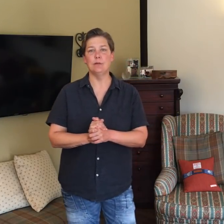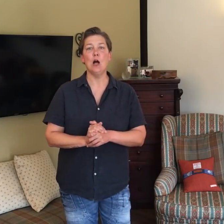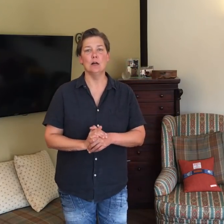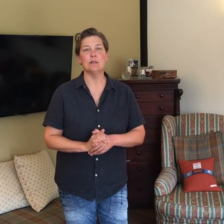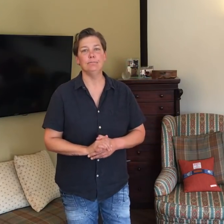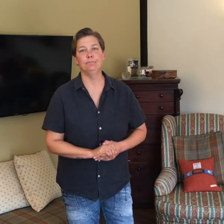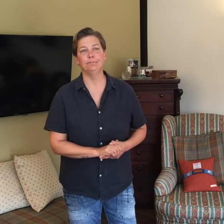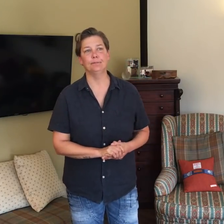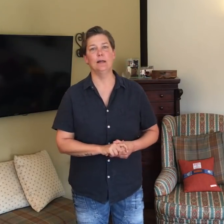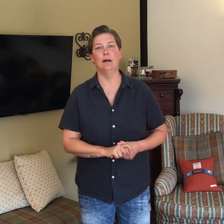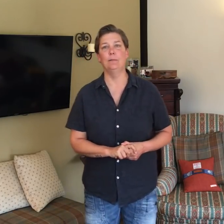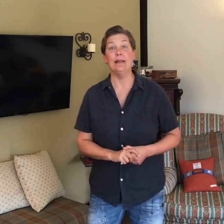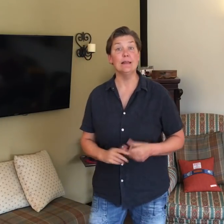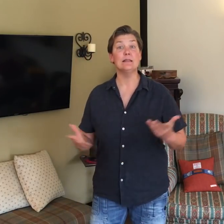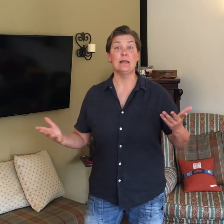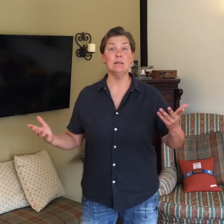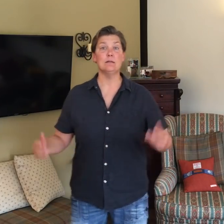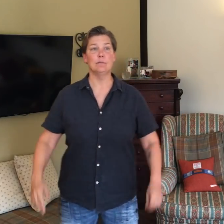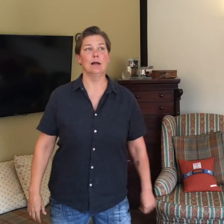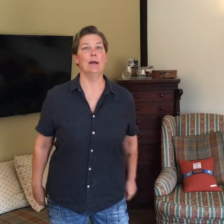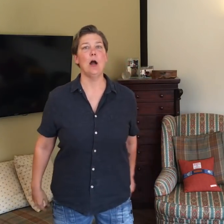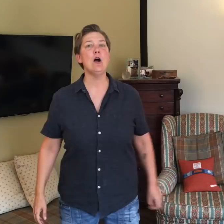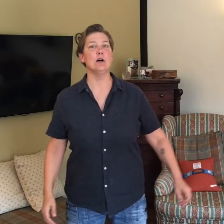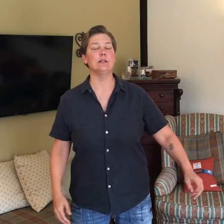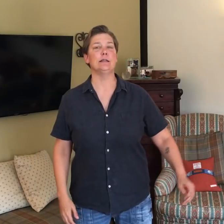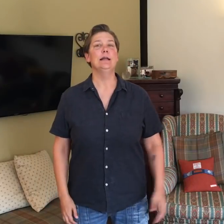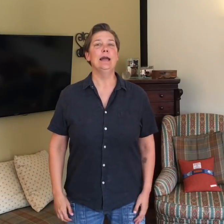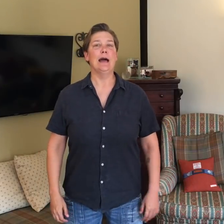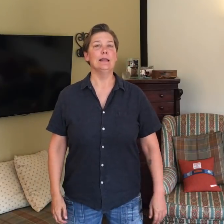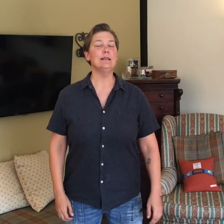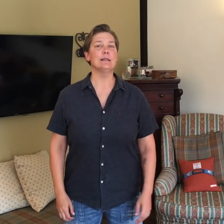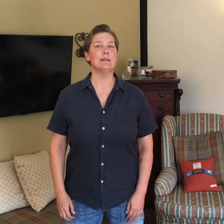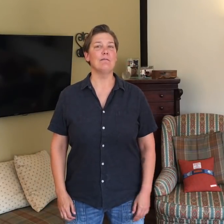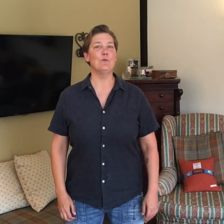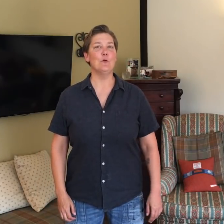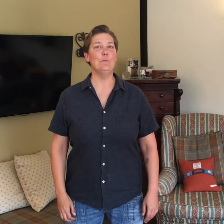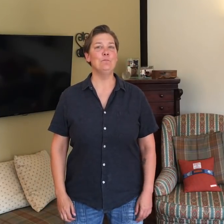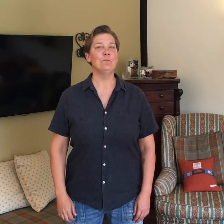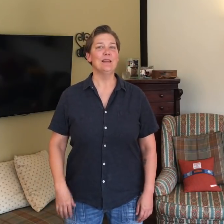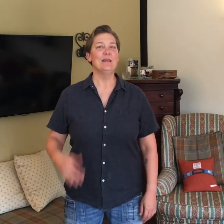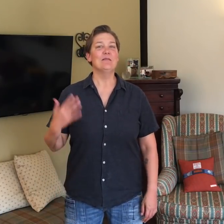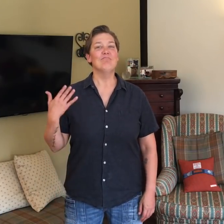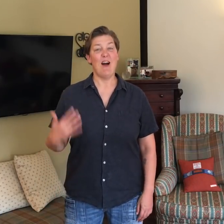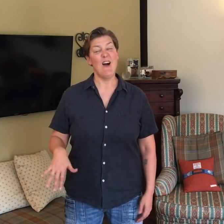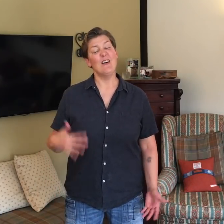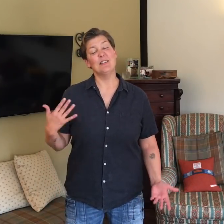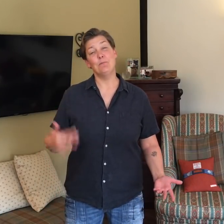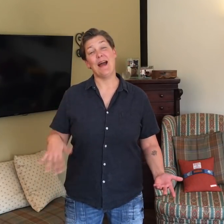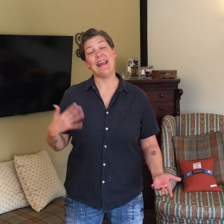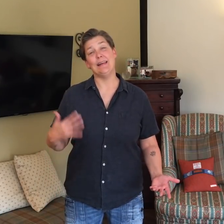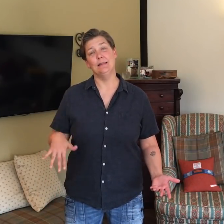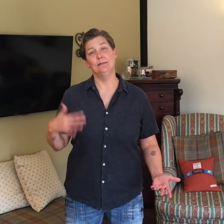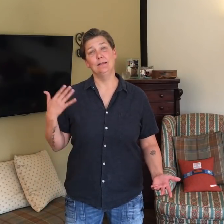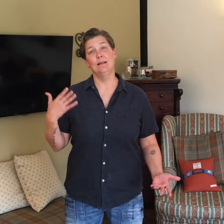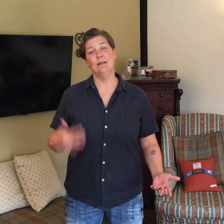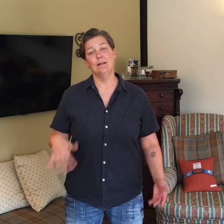hurt. In this sense, I am hurt. And this is a sign for hurt, pain. And